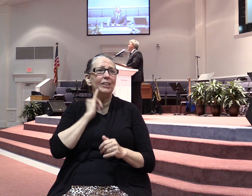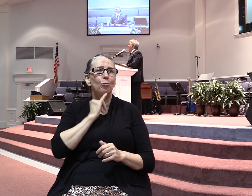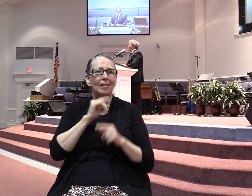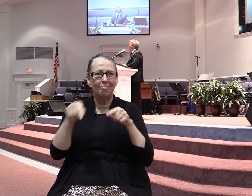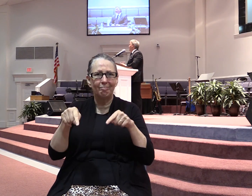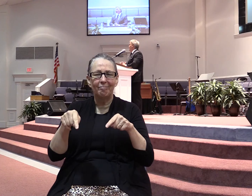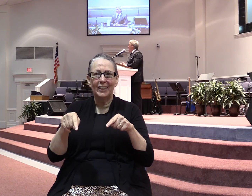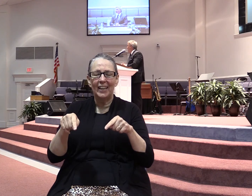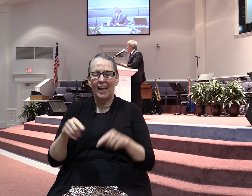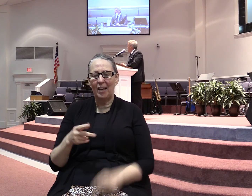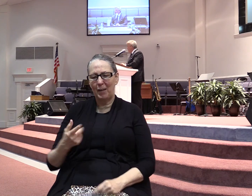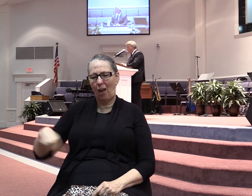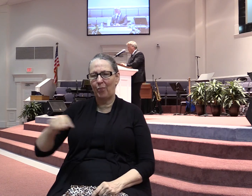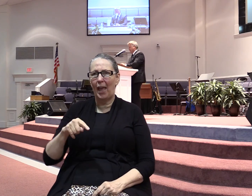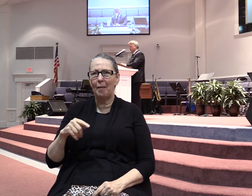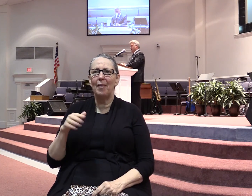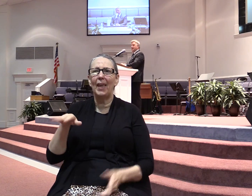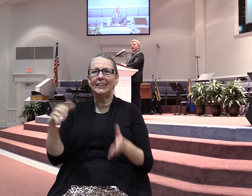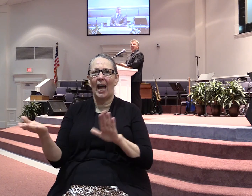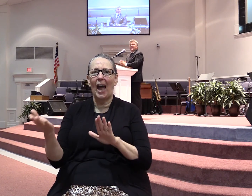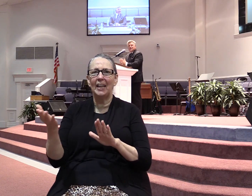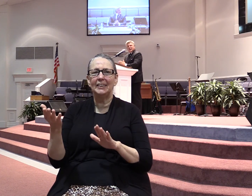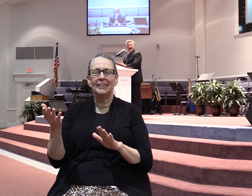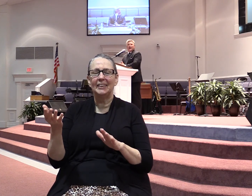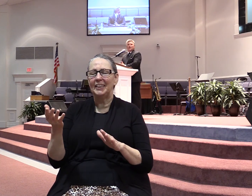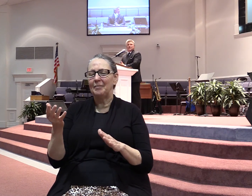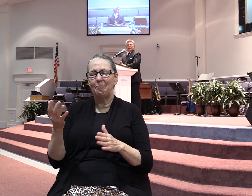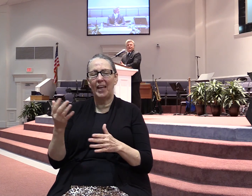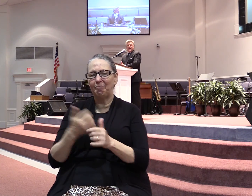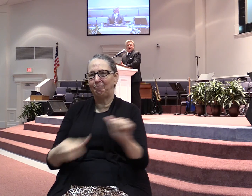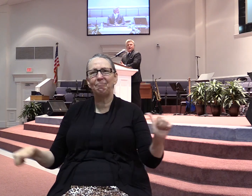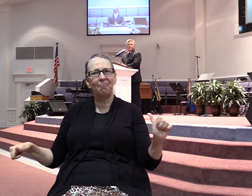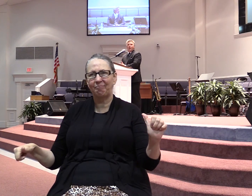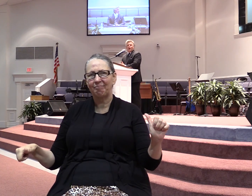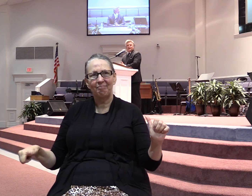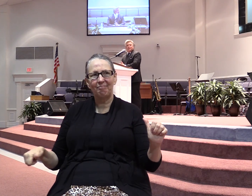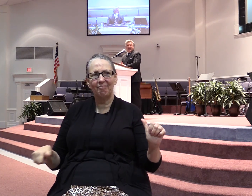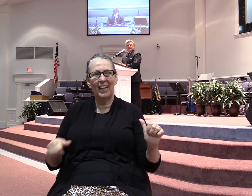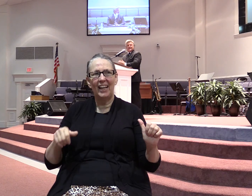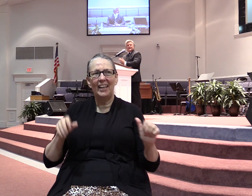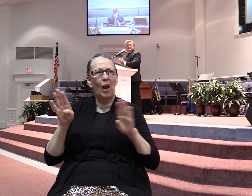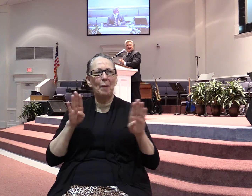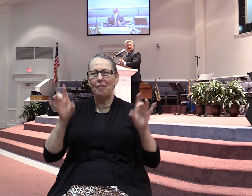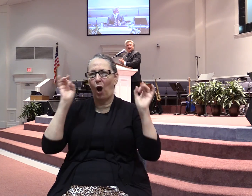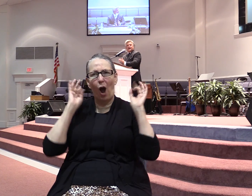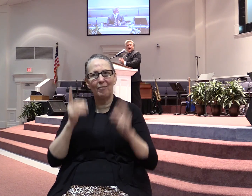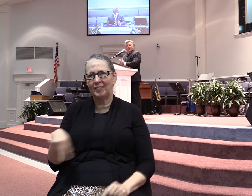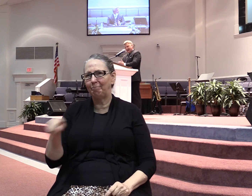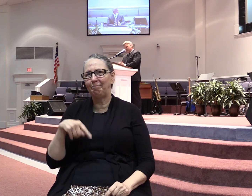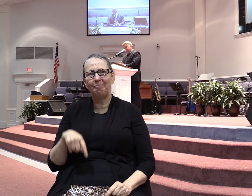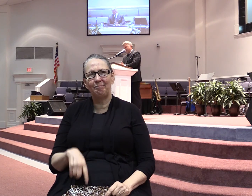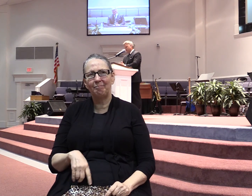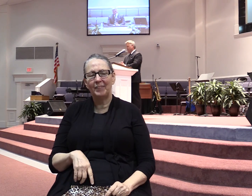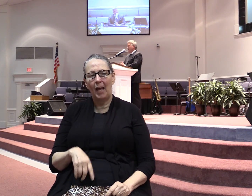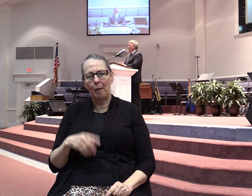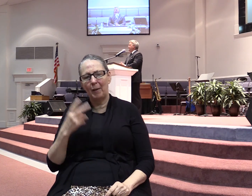They die bankrupt of honor and morals. And in the shadows of their moral depravity, we see a boy